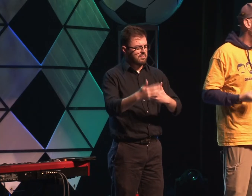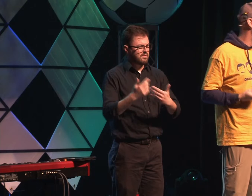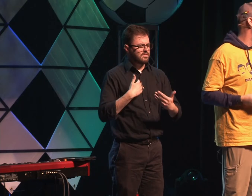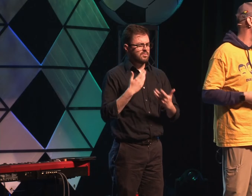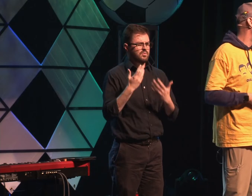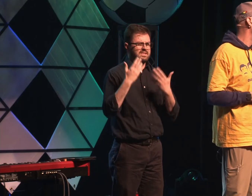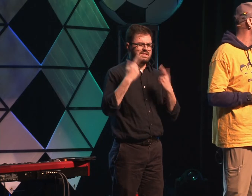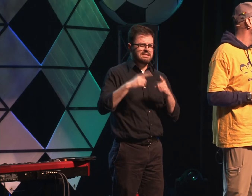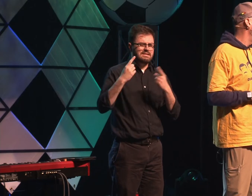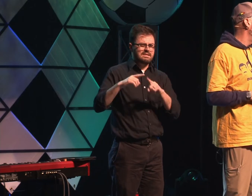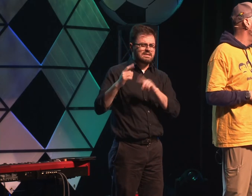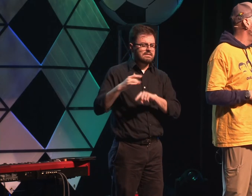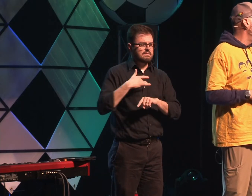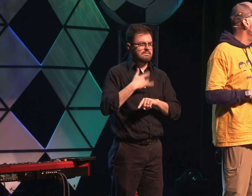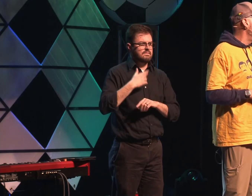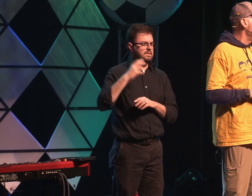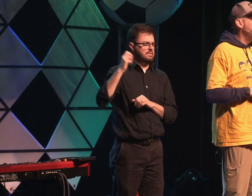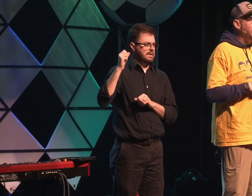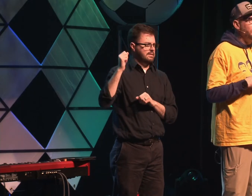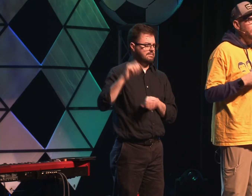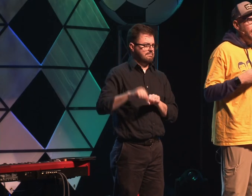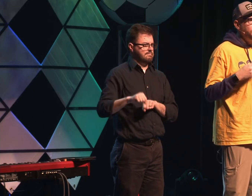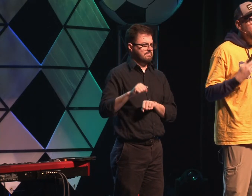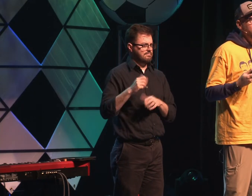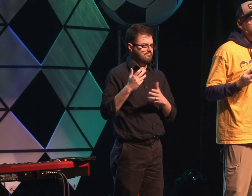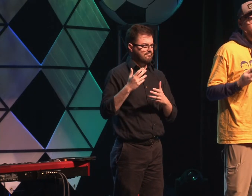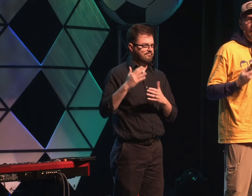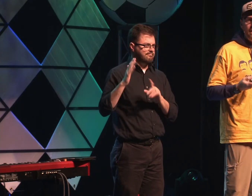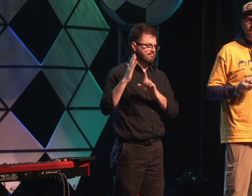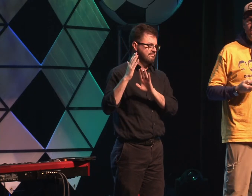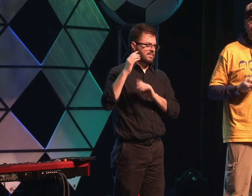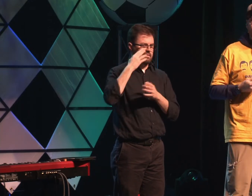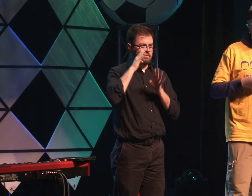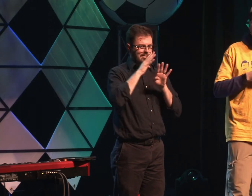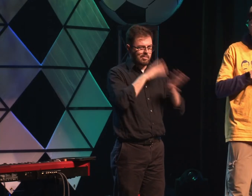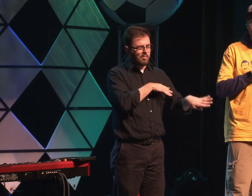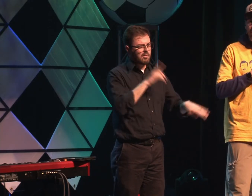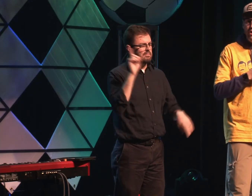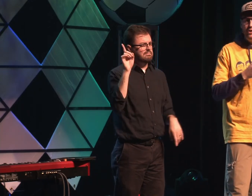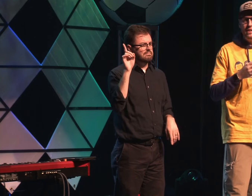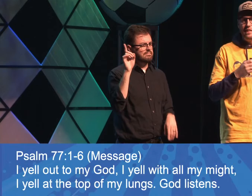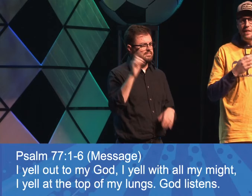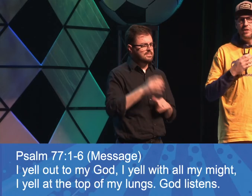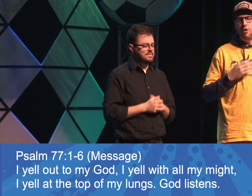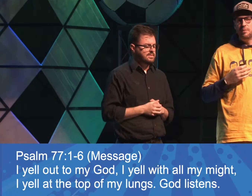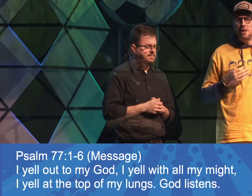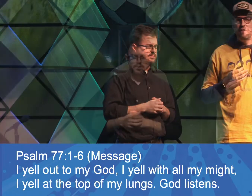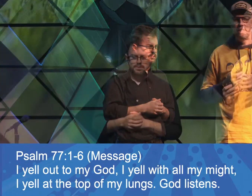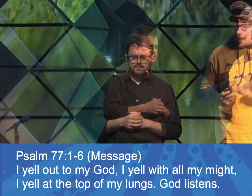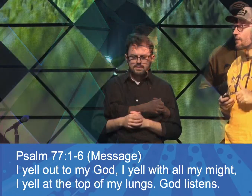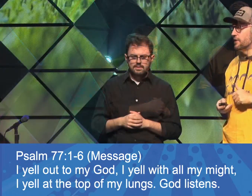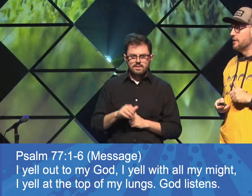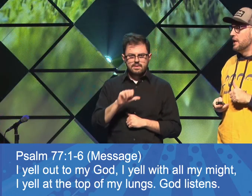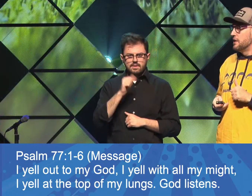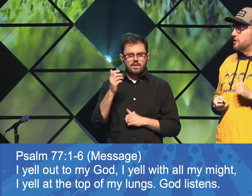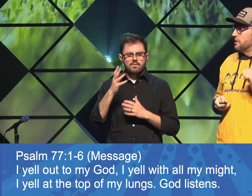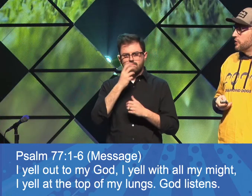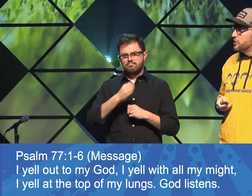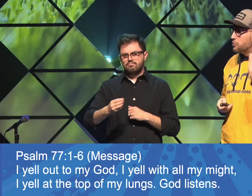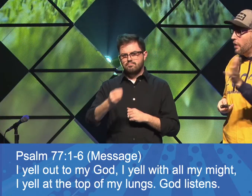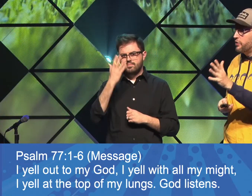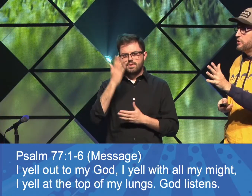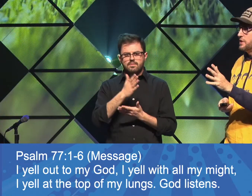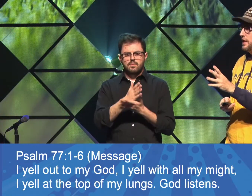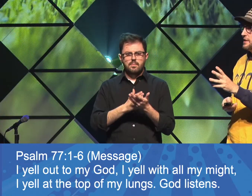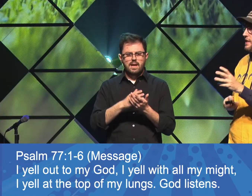of abandonment. There's another beautiful passage that really shows us in that Psalm 77,